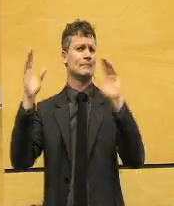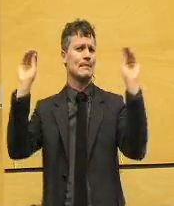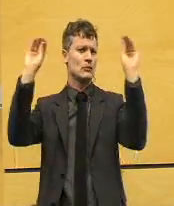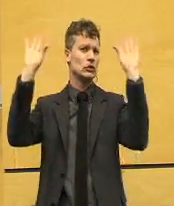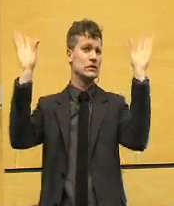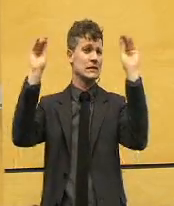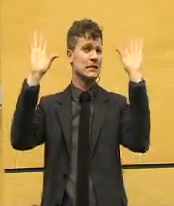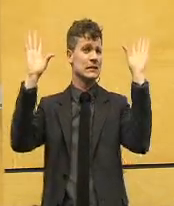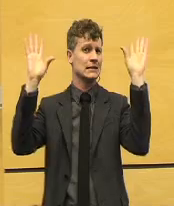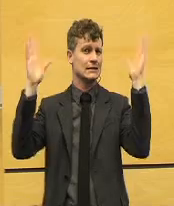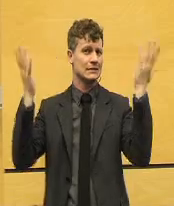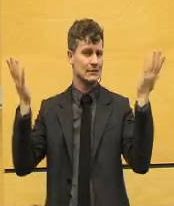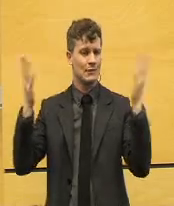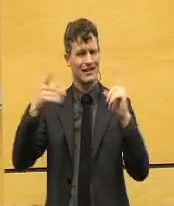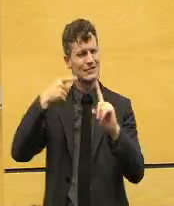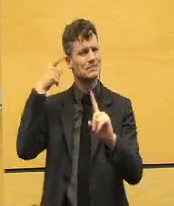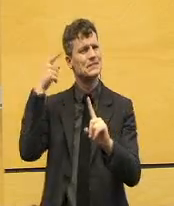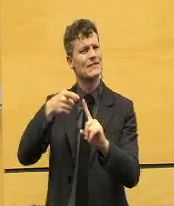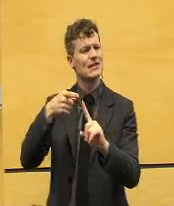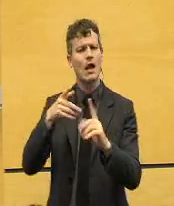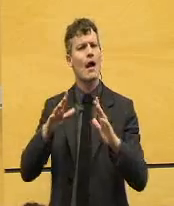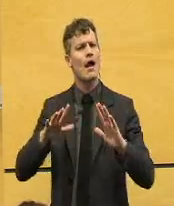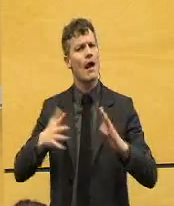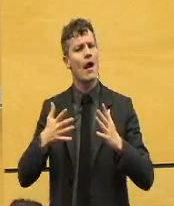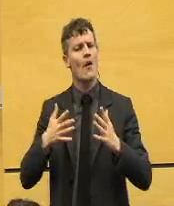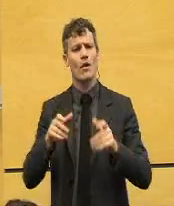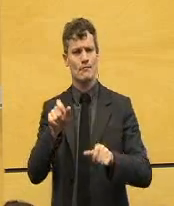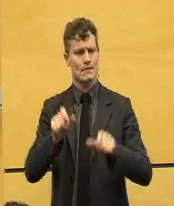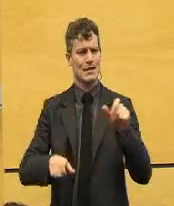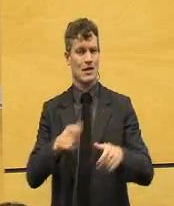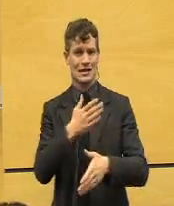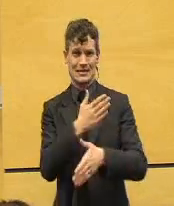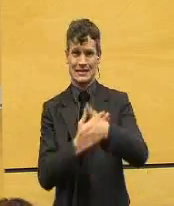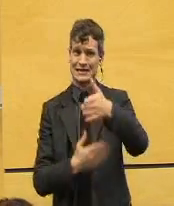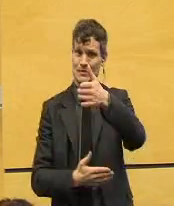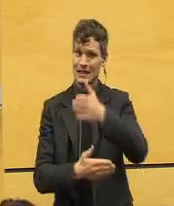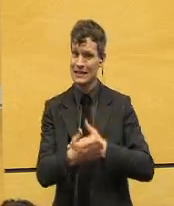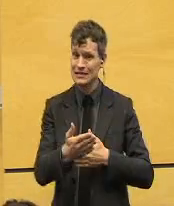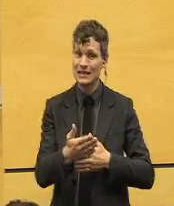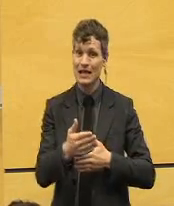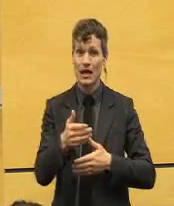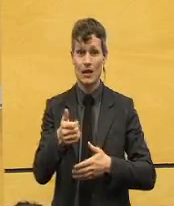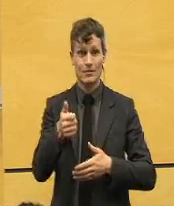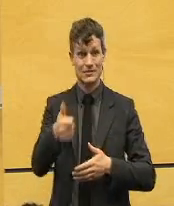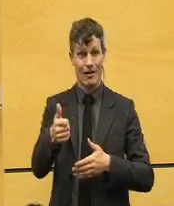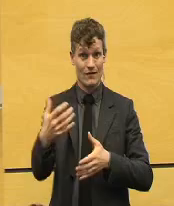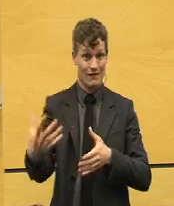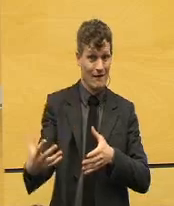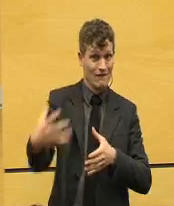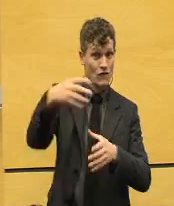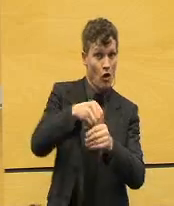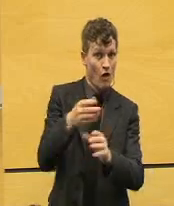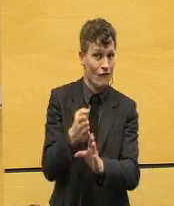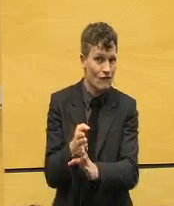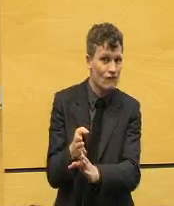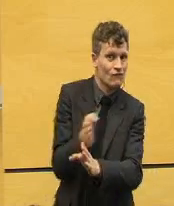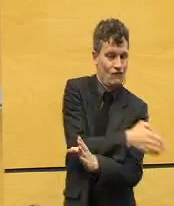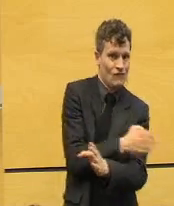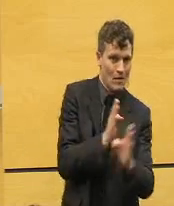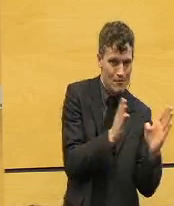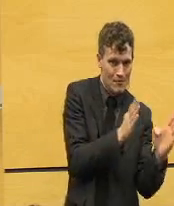measures are being taken to include persons with disabilities in national emergency protocols,